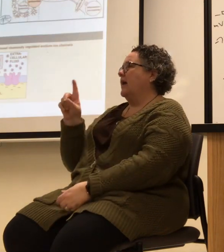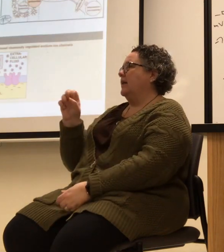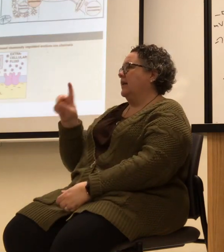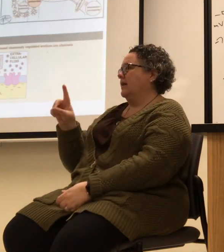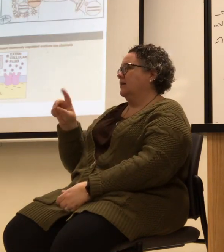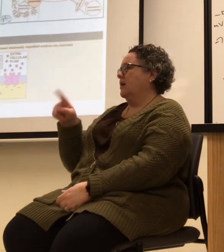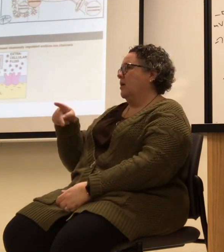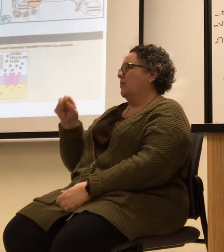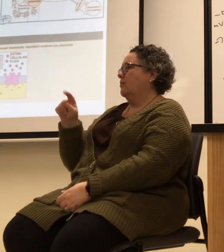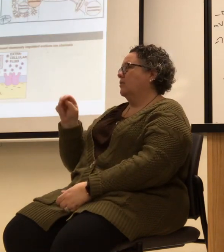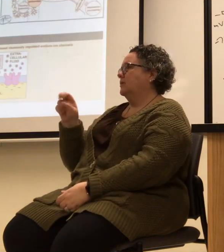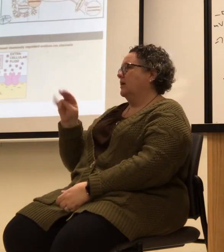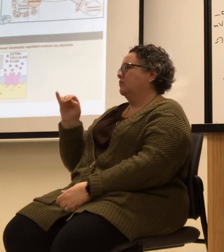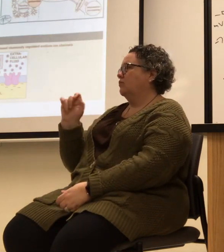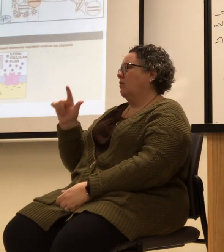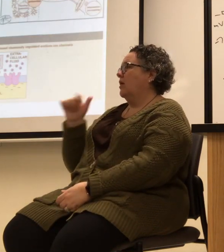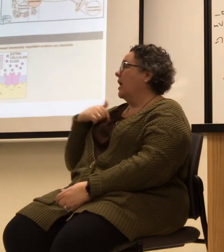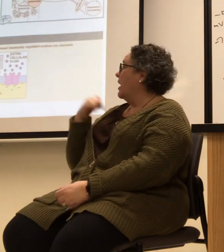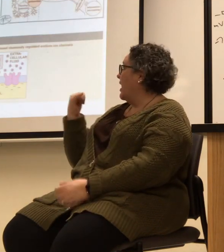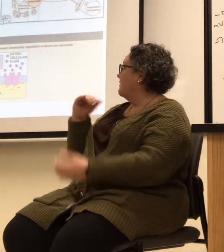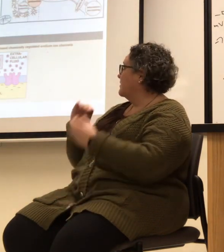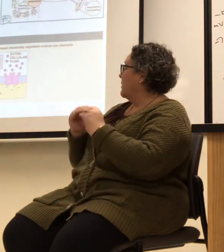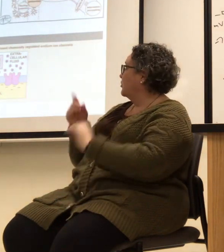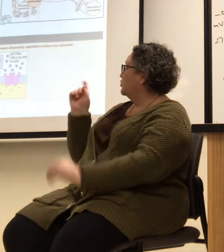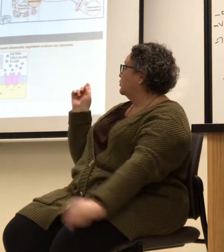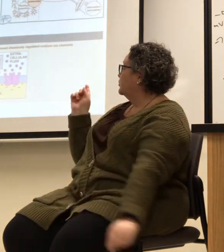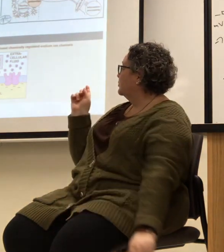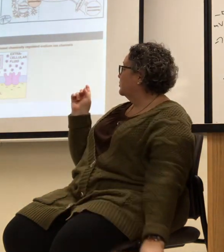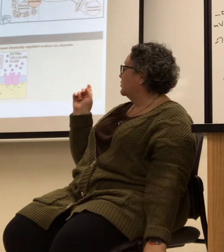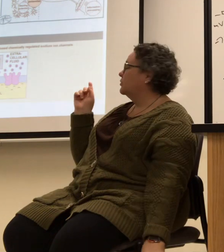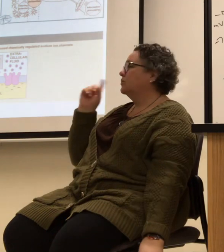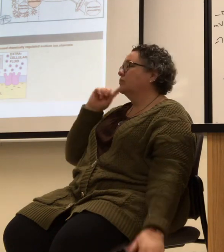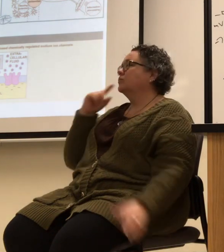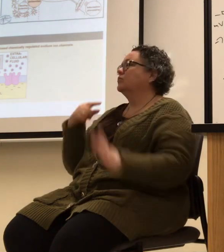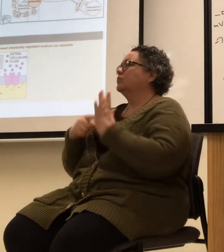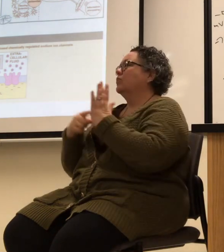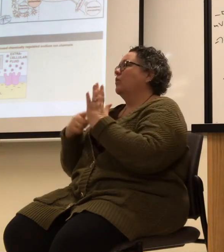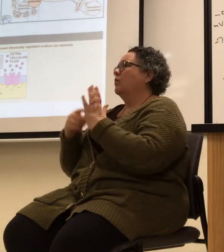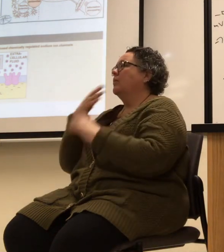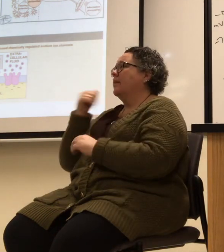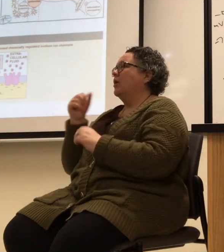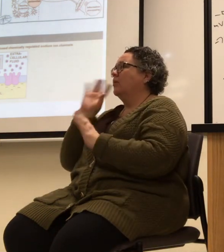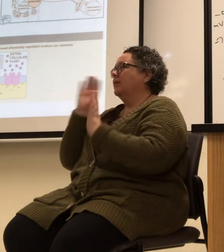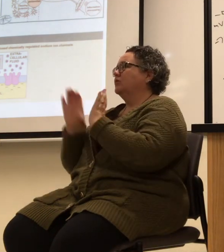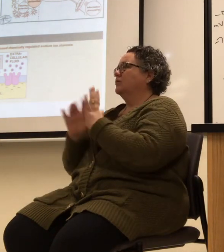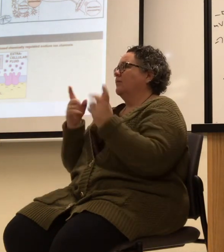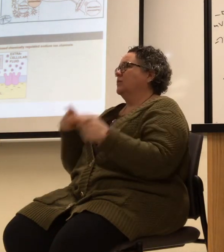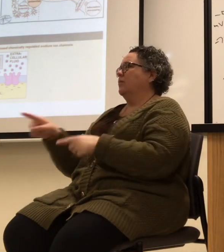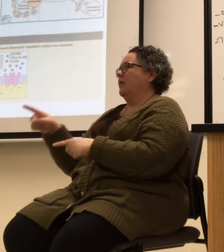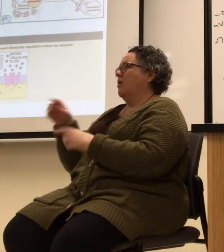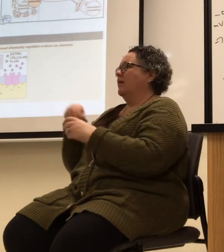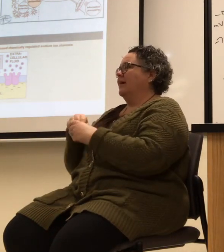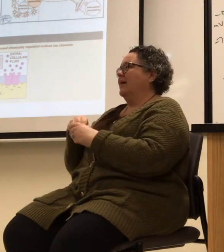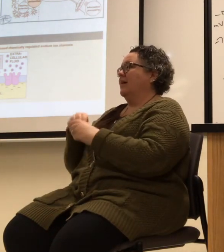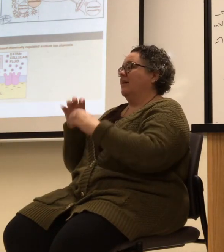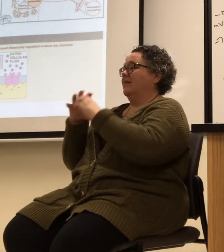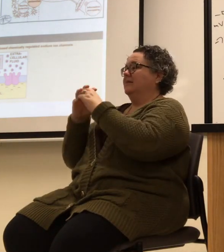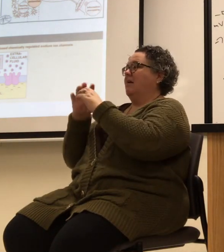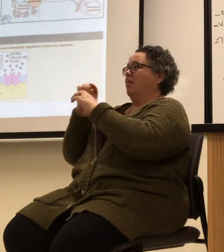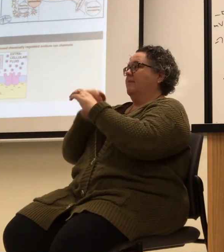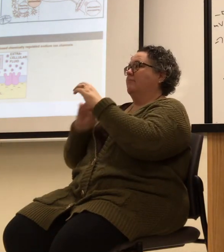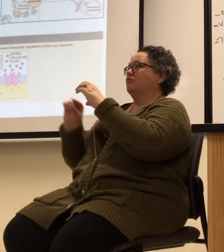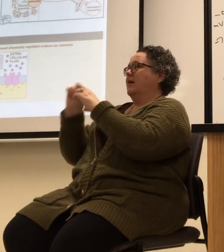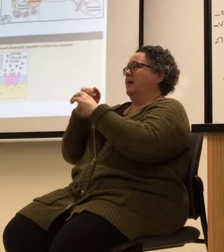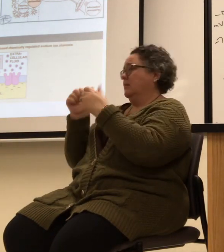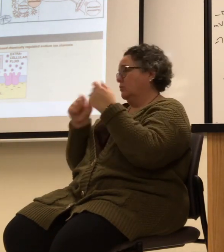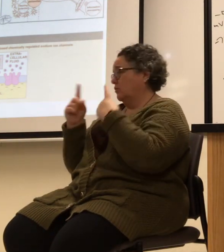some, I included some figures to kind of show you better pictures of what's going on in the cell membrane. Any